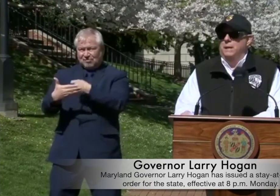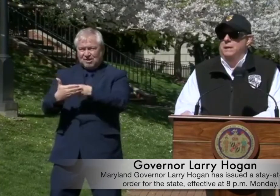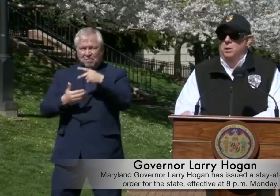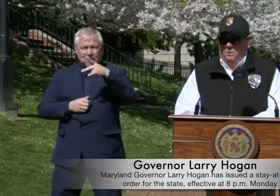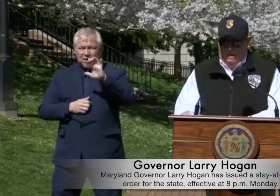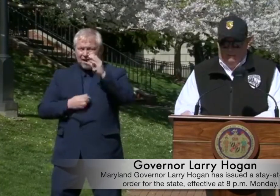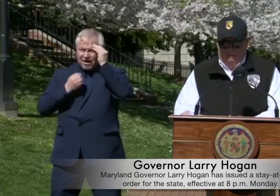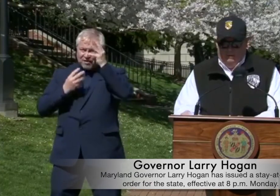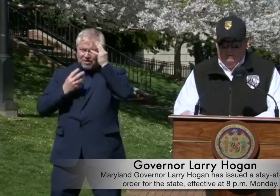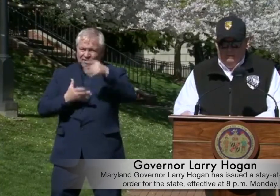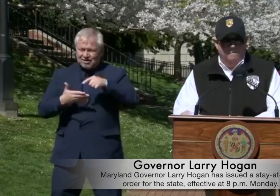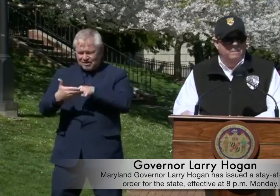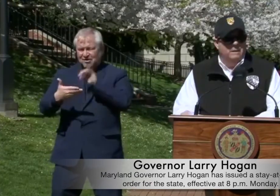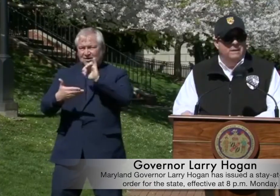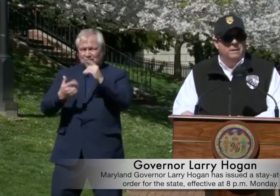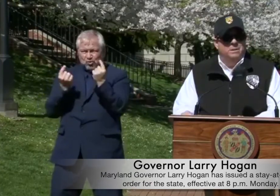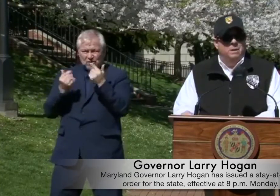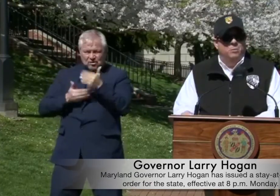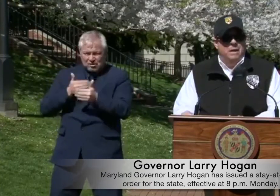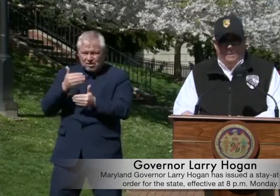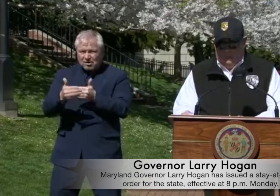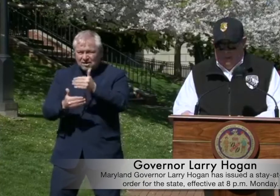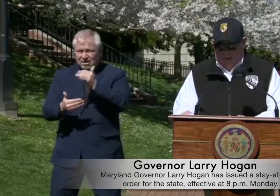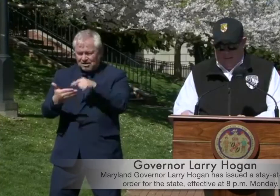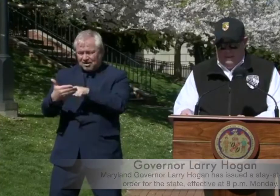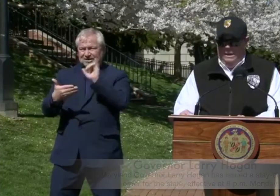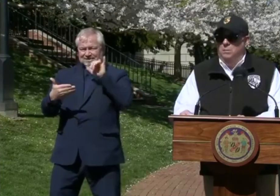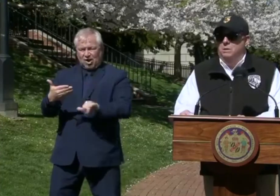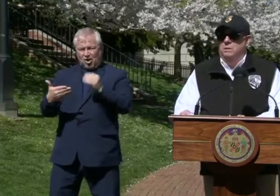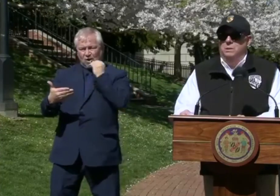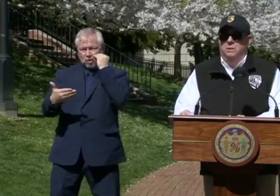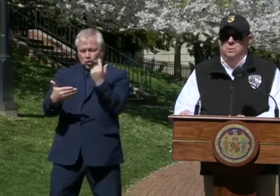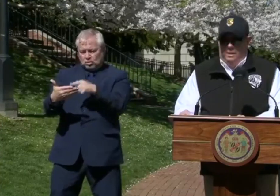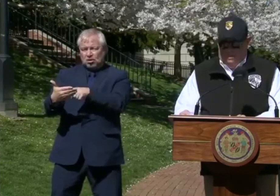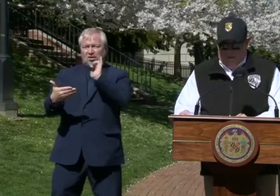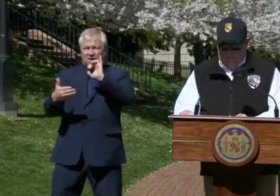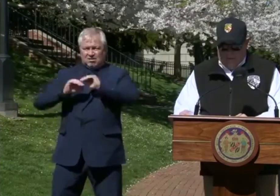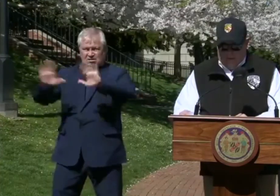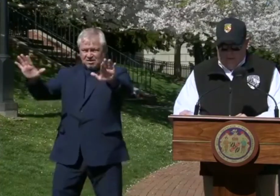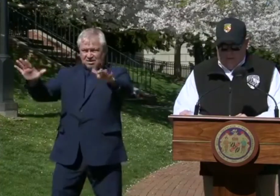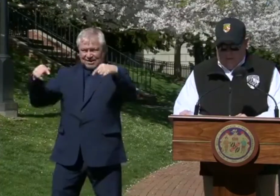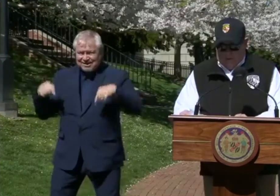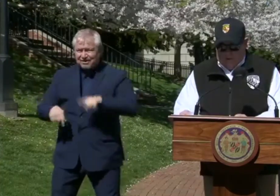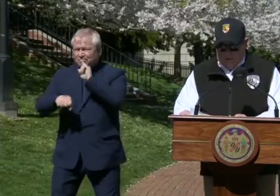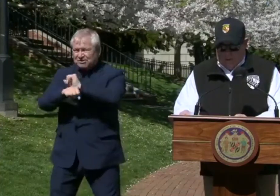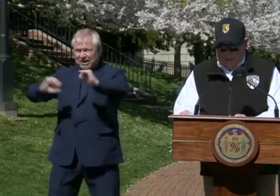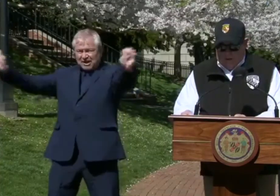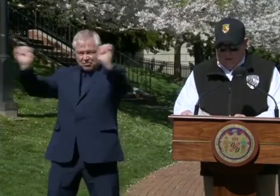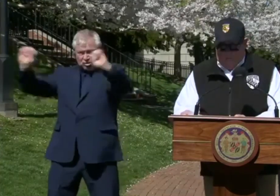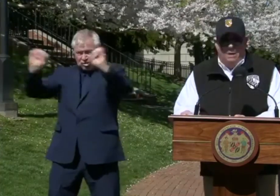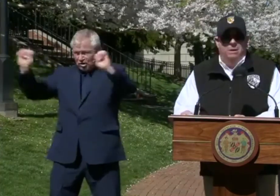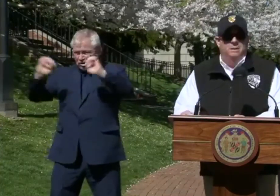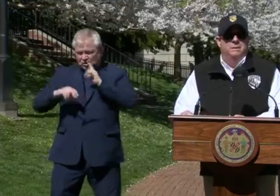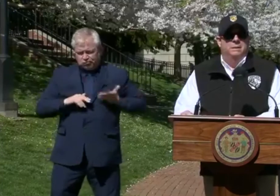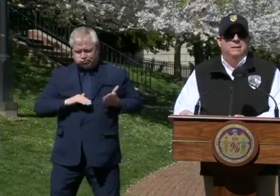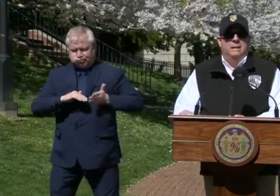this stay-at-home directive. This is a rapidly escalating emergency situation, which will soon hit all